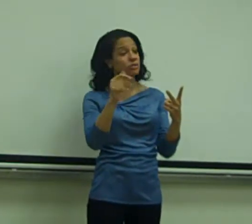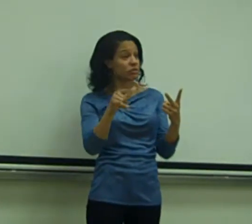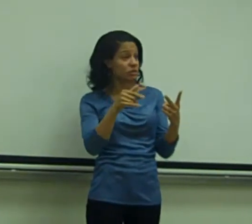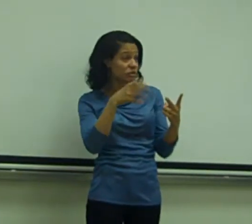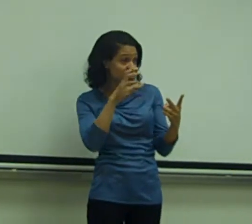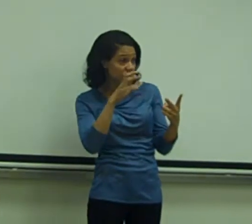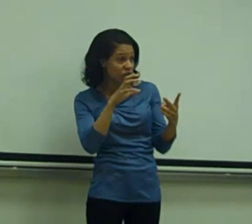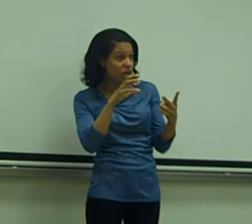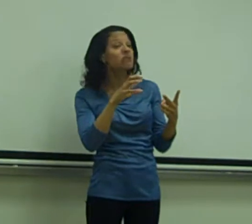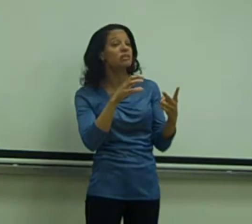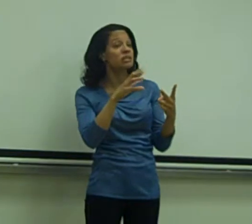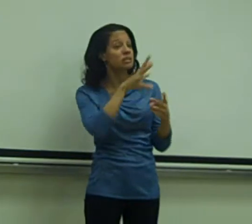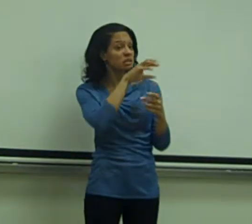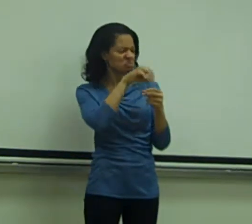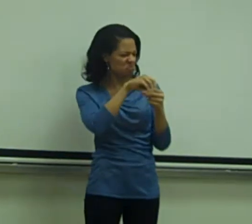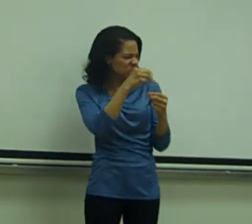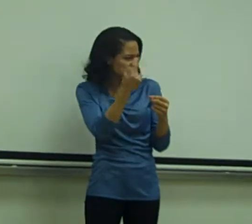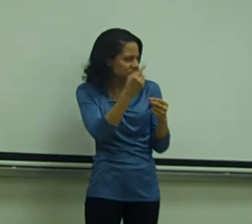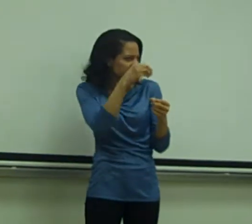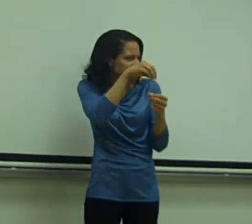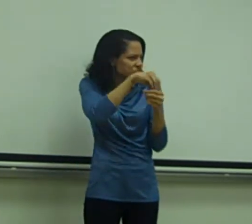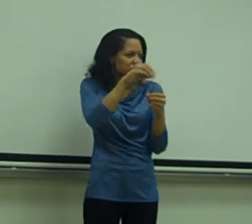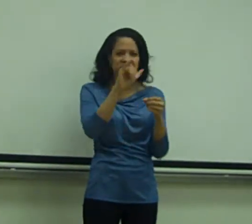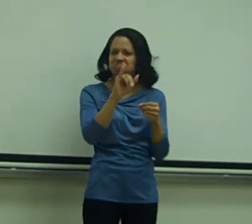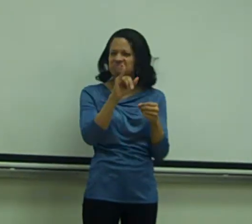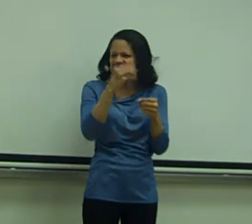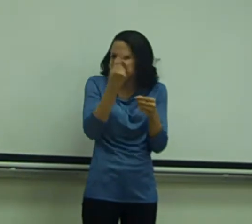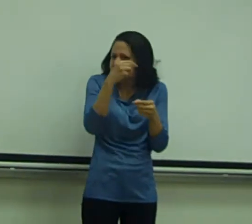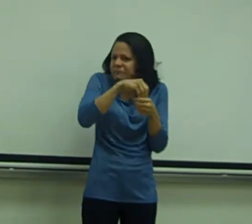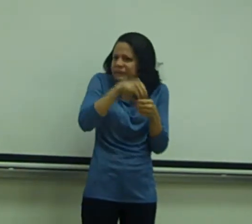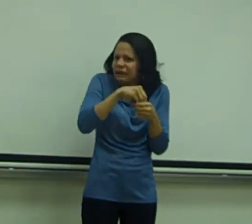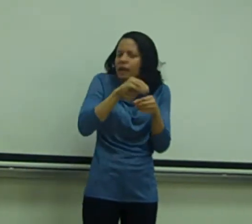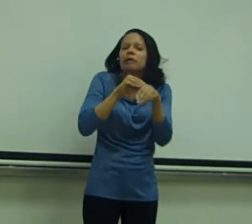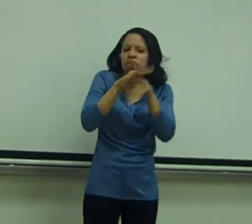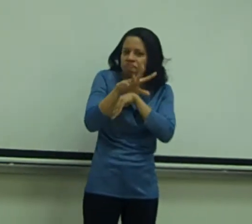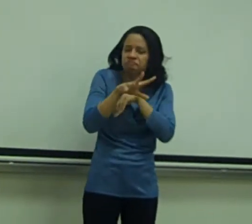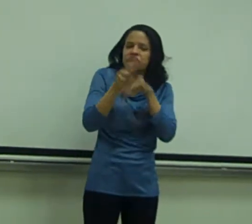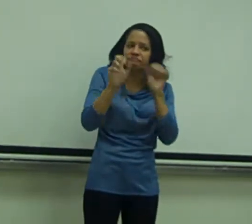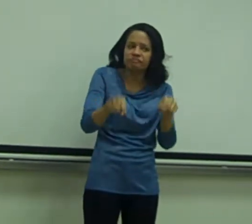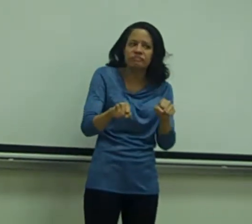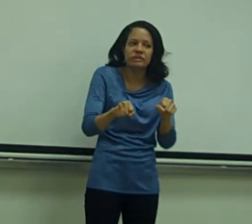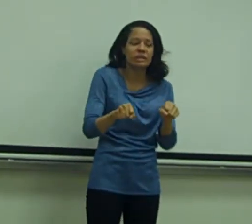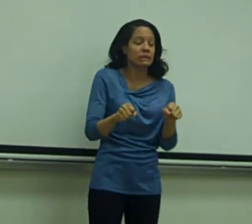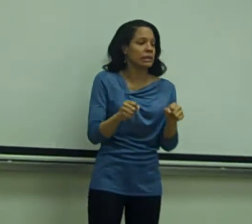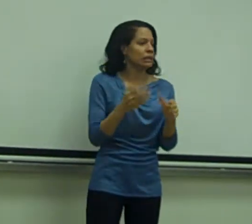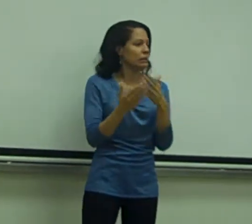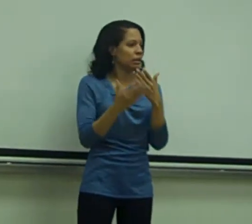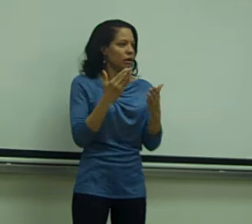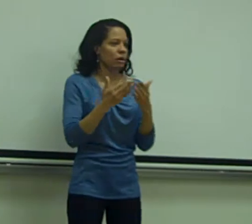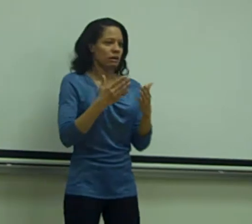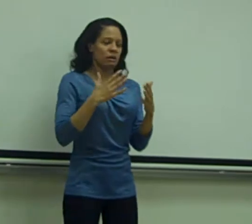you just start panicking so bad that you think you're gonna die, or you think that you're in danger, one of the